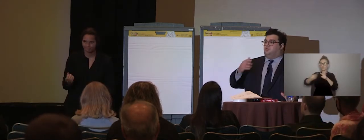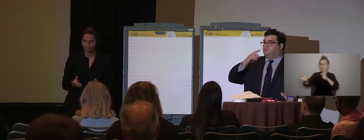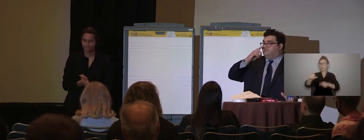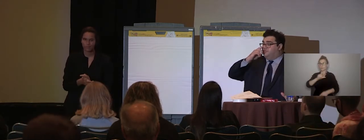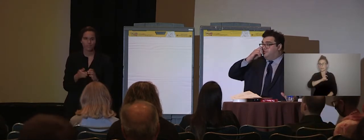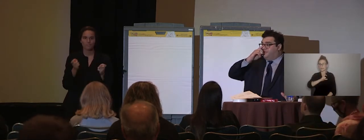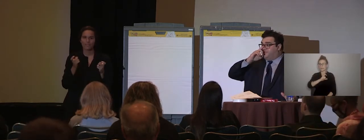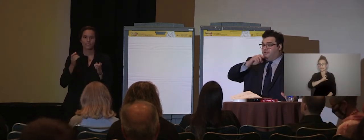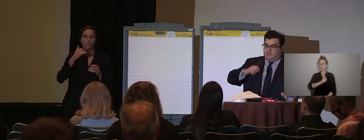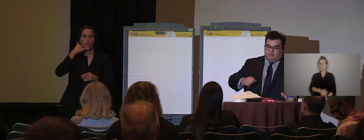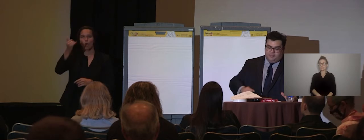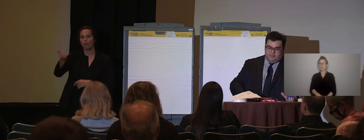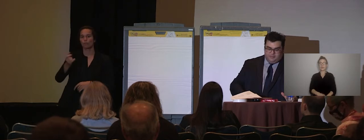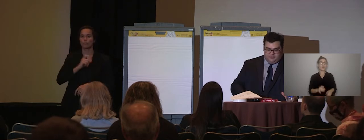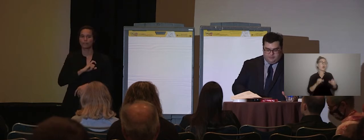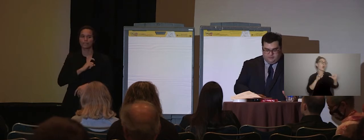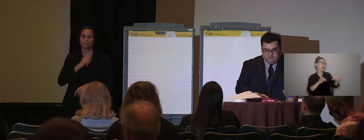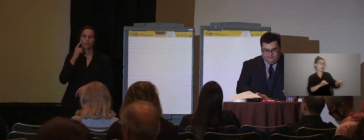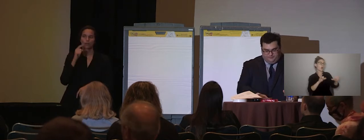management called the police on him.